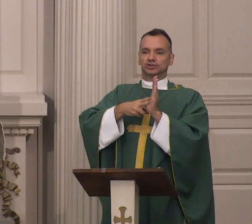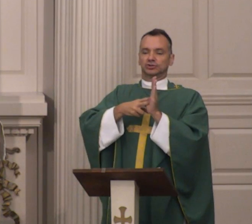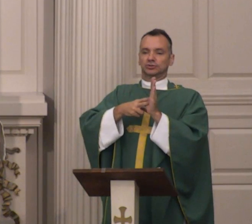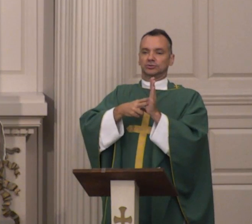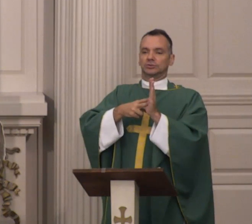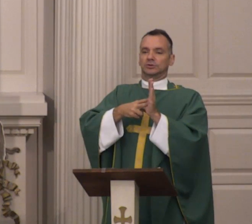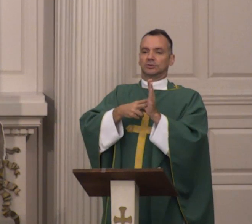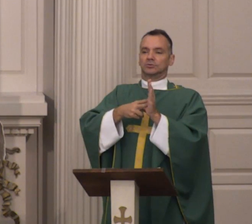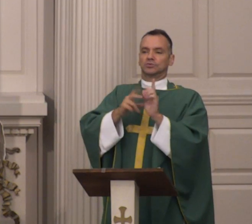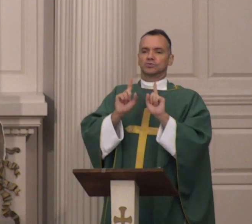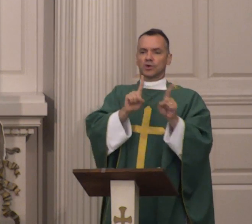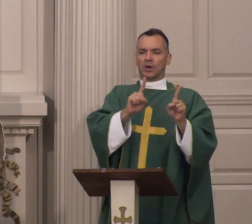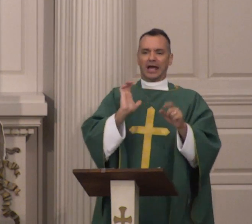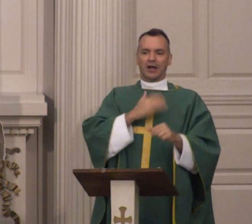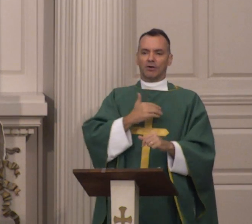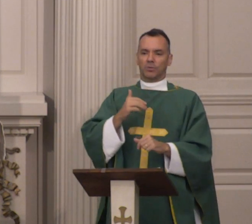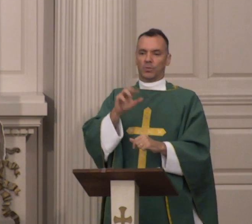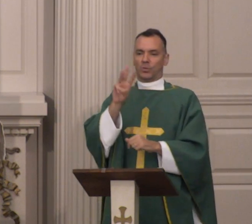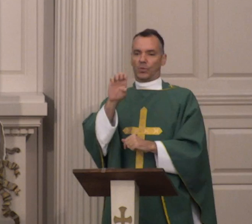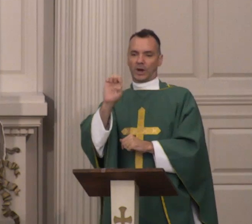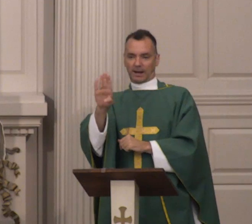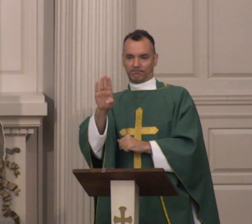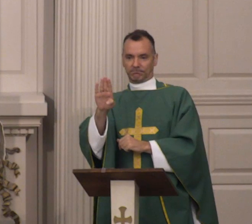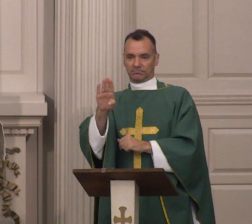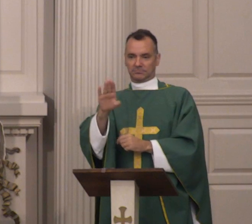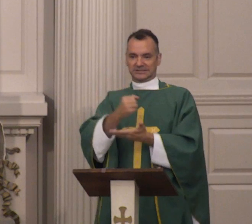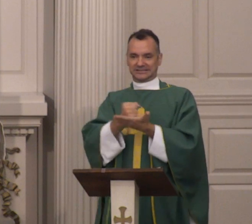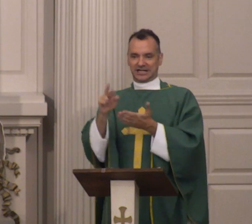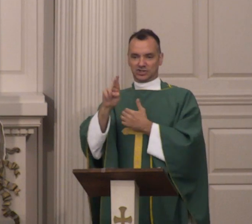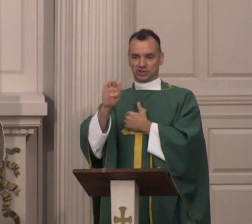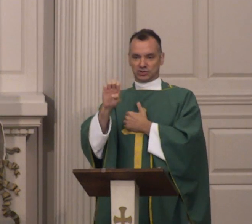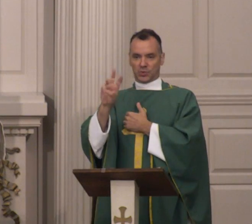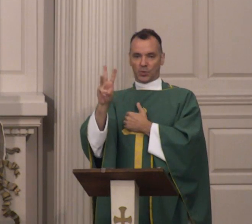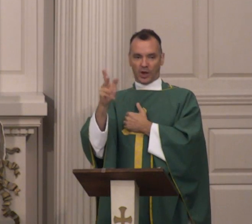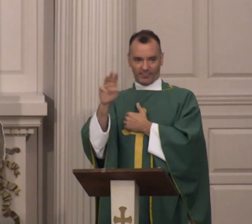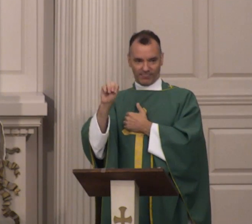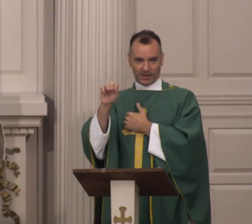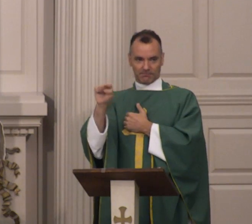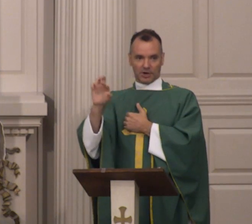please register. And you can do that on our website,